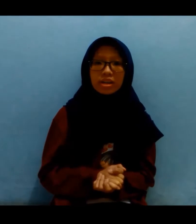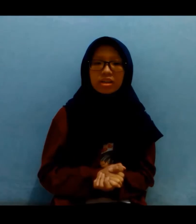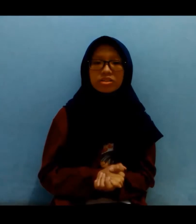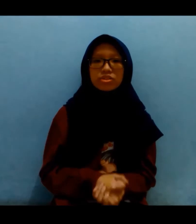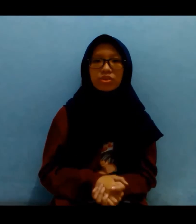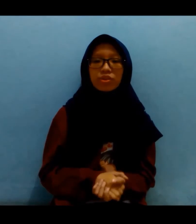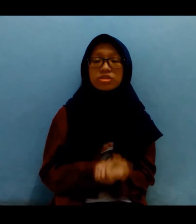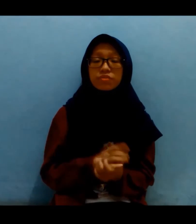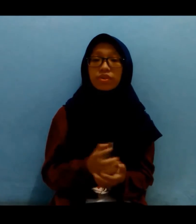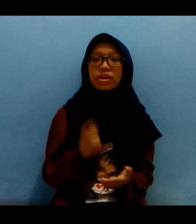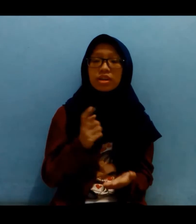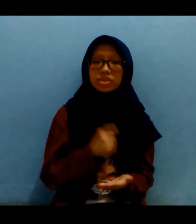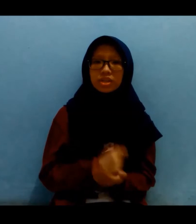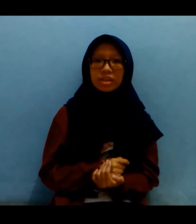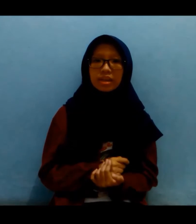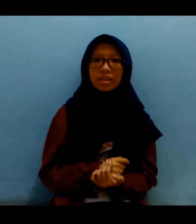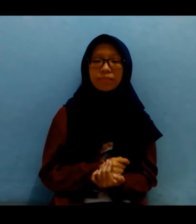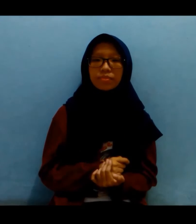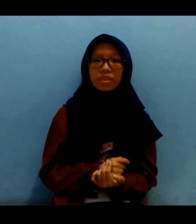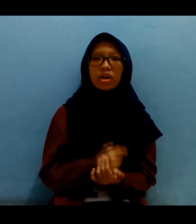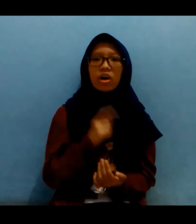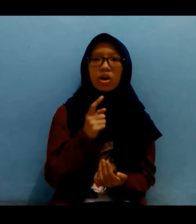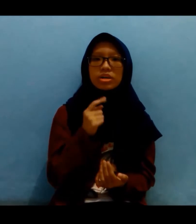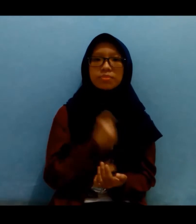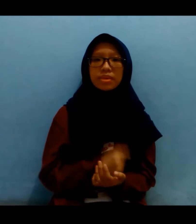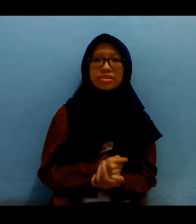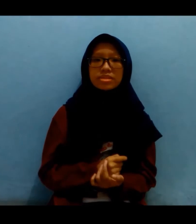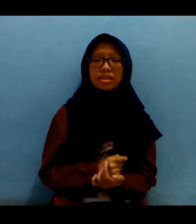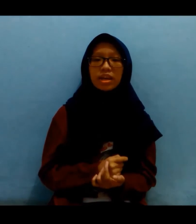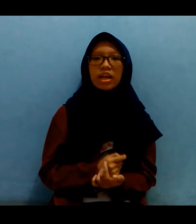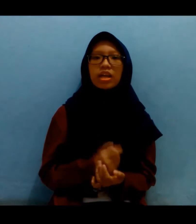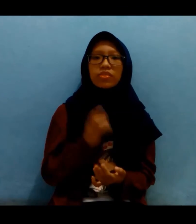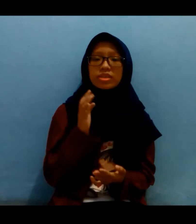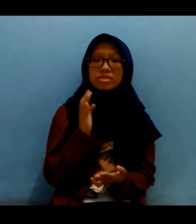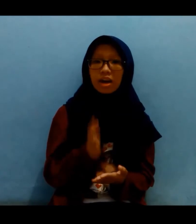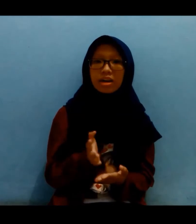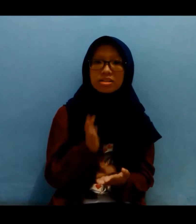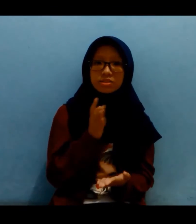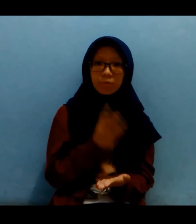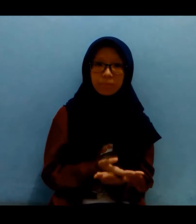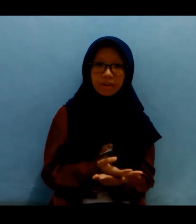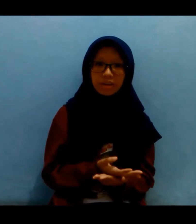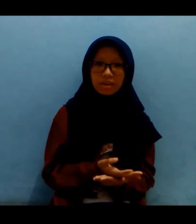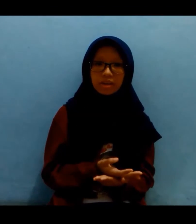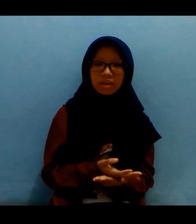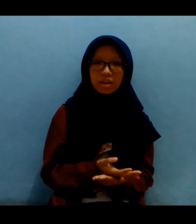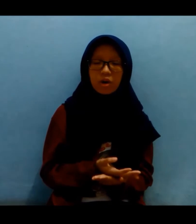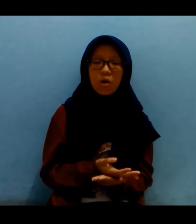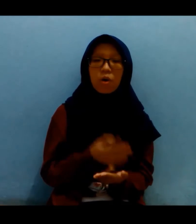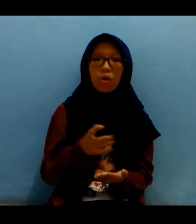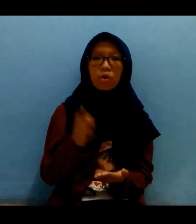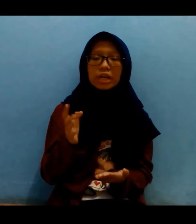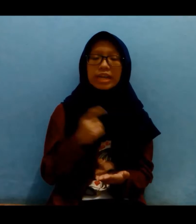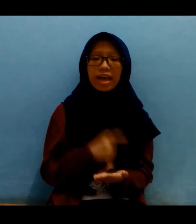According to Oxford Dictionary, hoax means dishonest topic or an